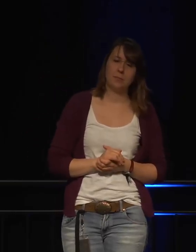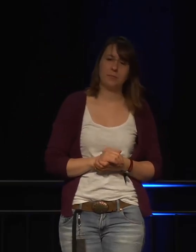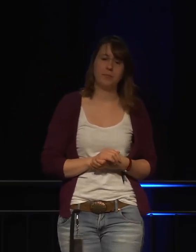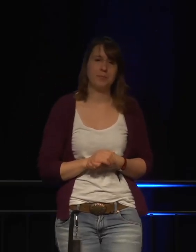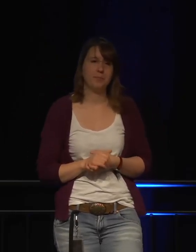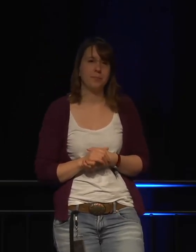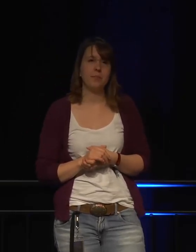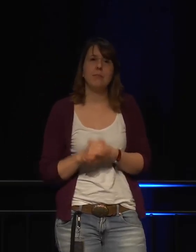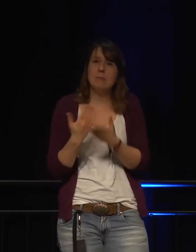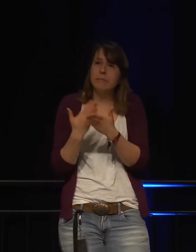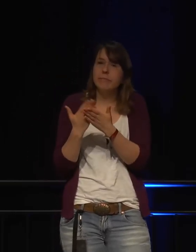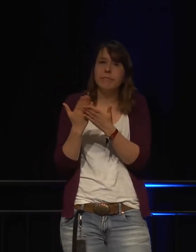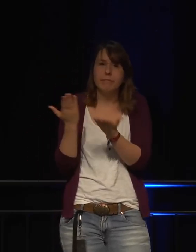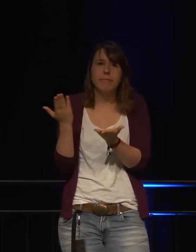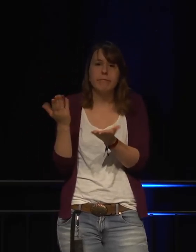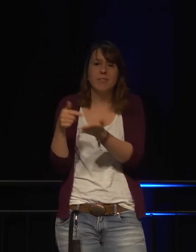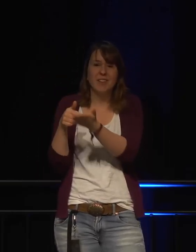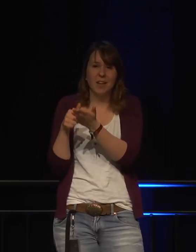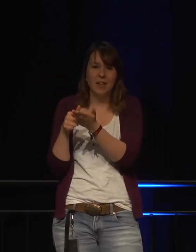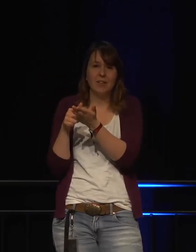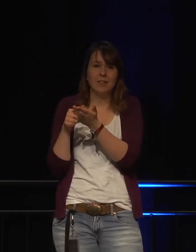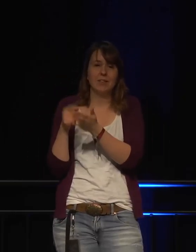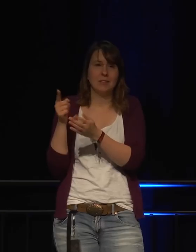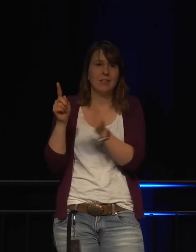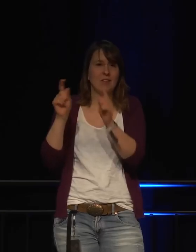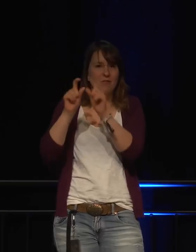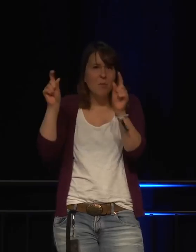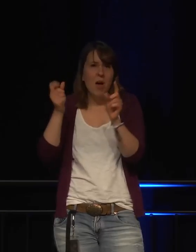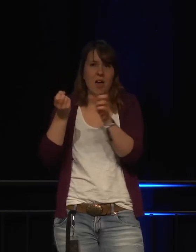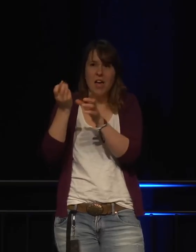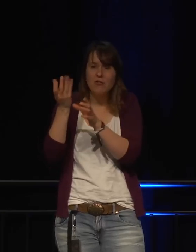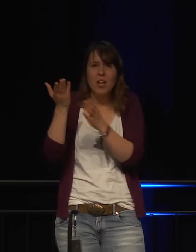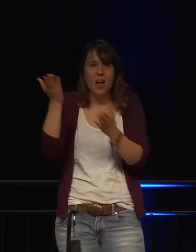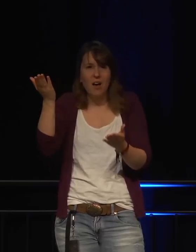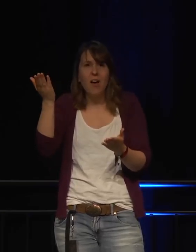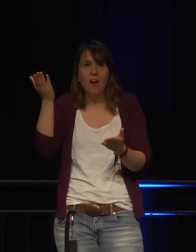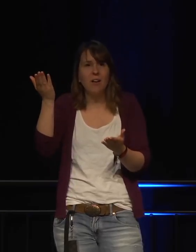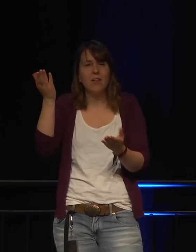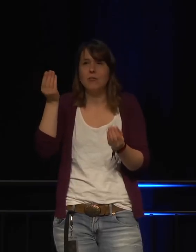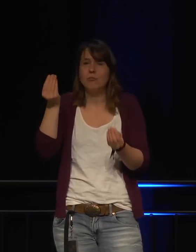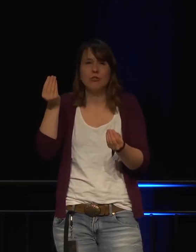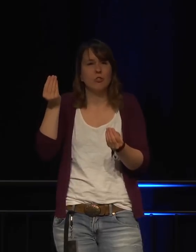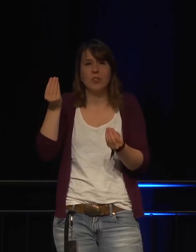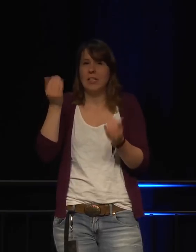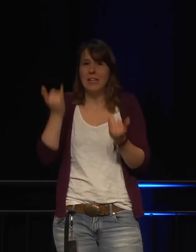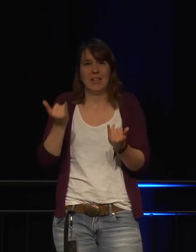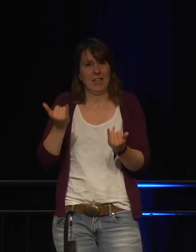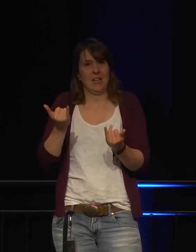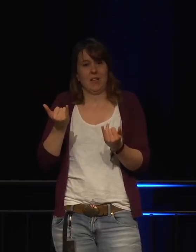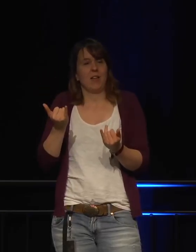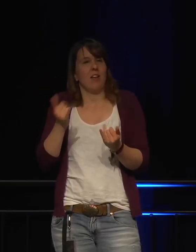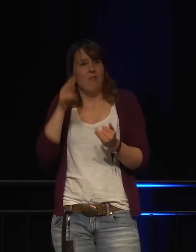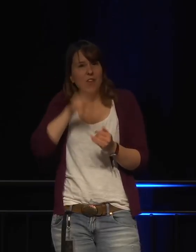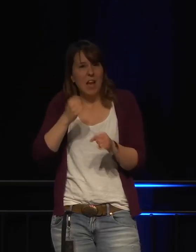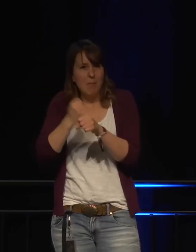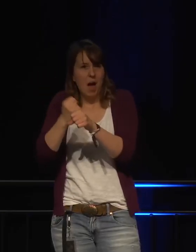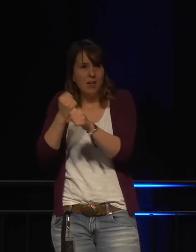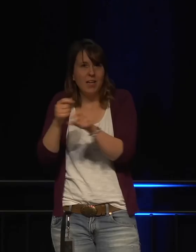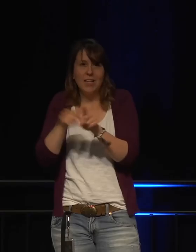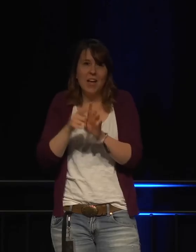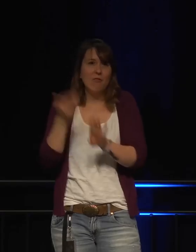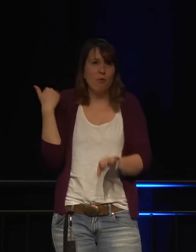the result is that these vendors are making the same sort of security errors than the high tech industry was dealing with